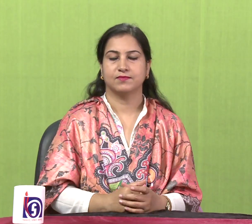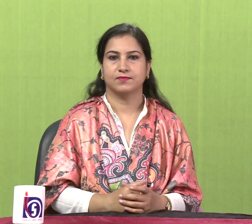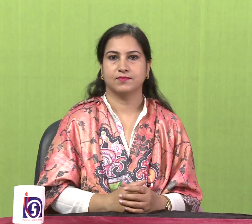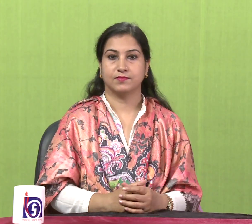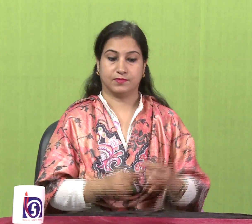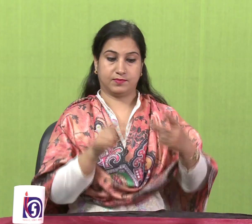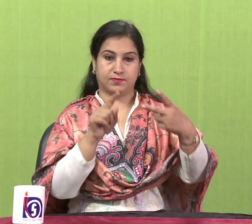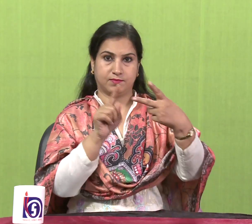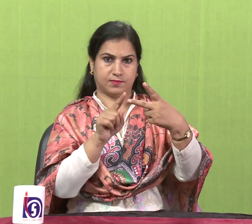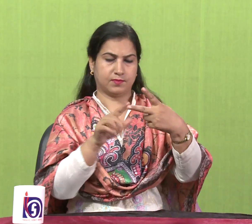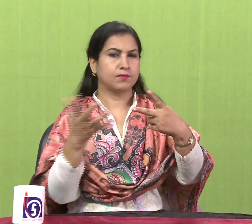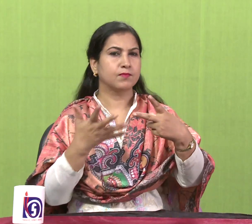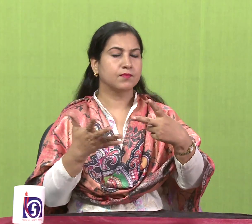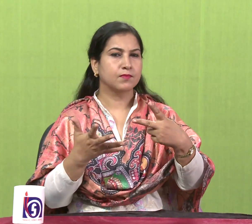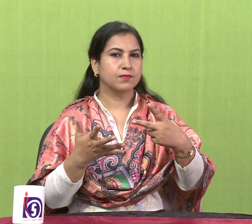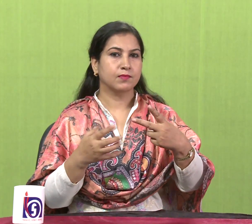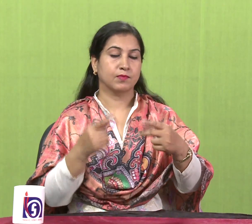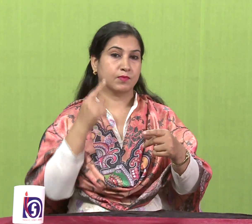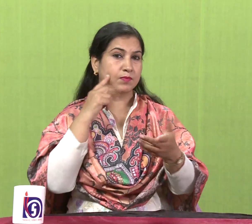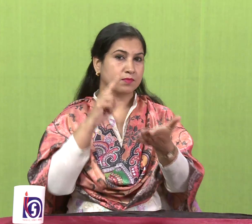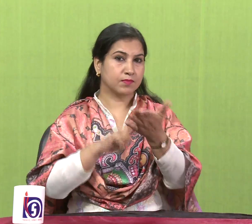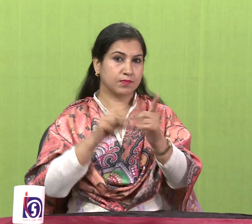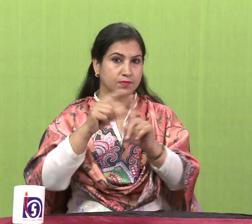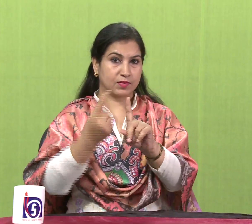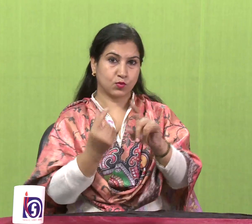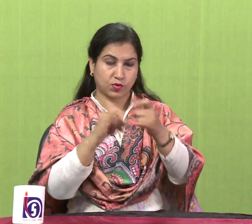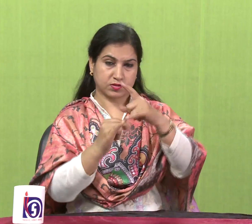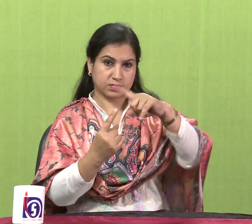Second factor is industrialization.